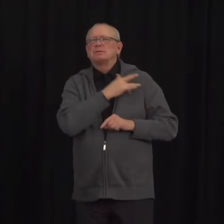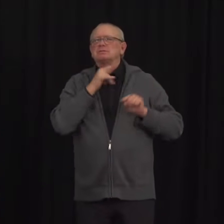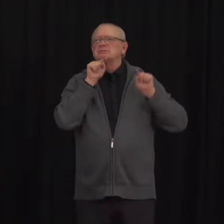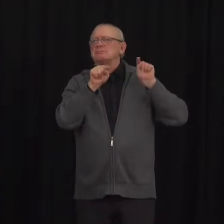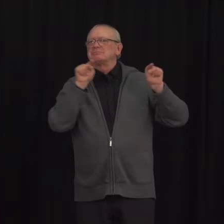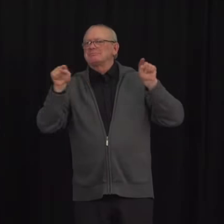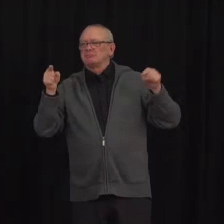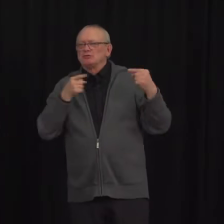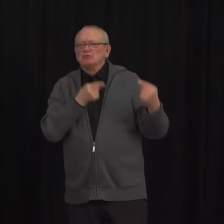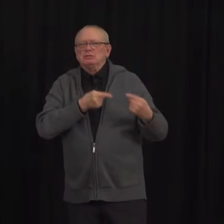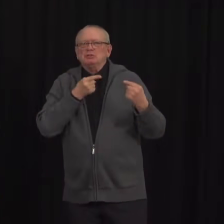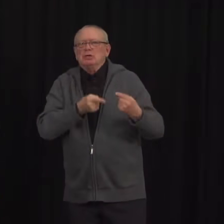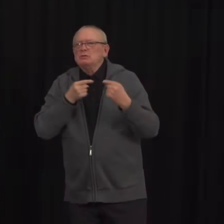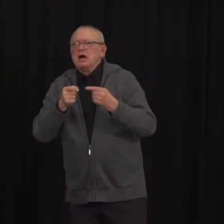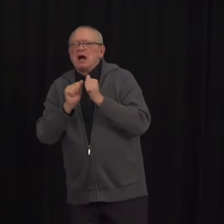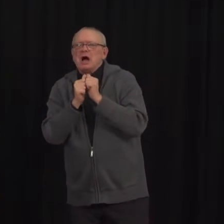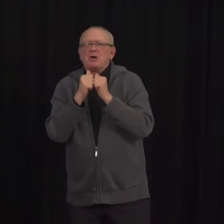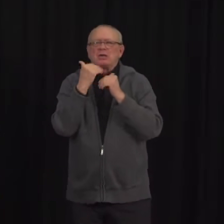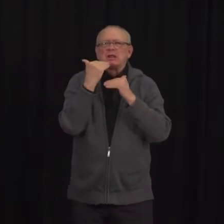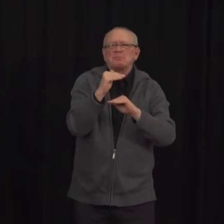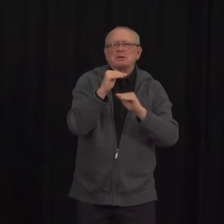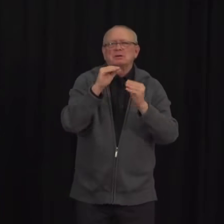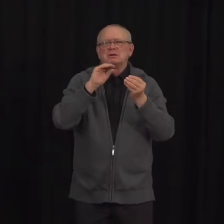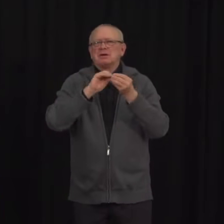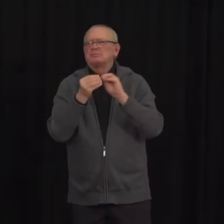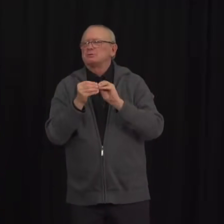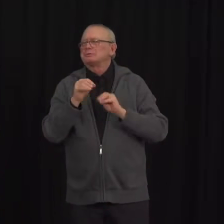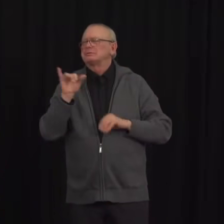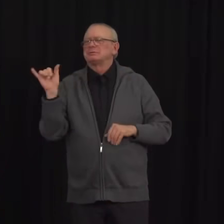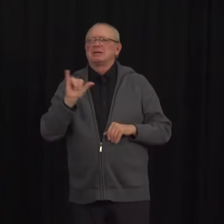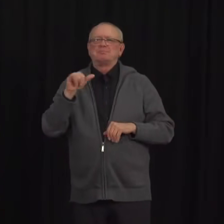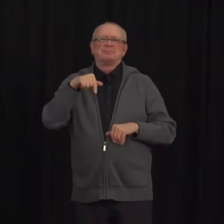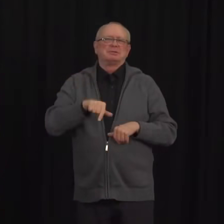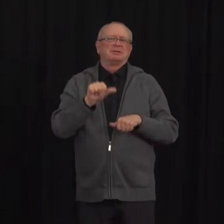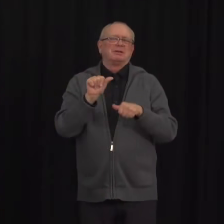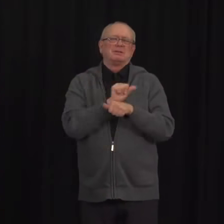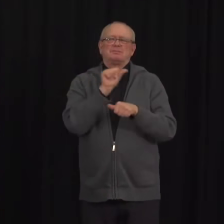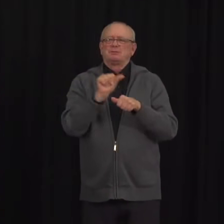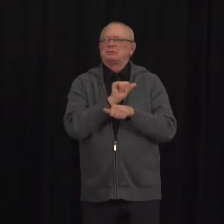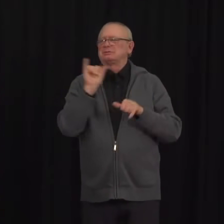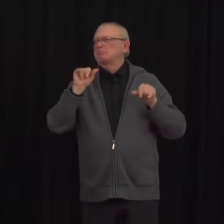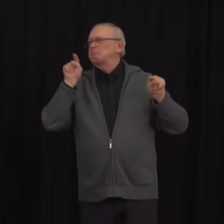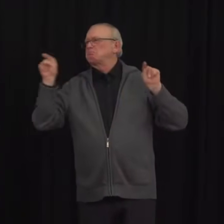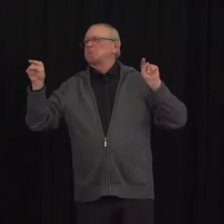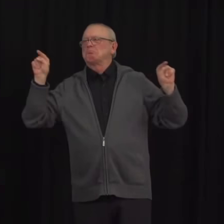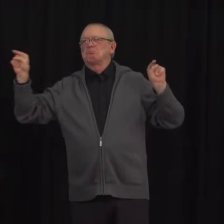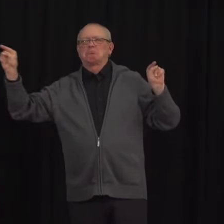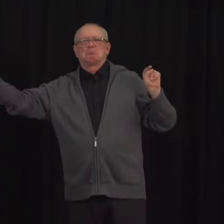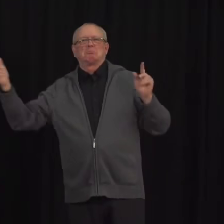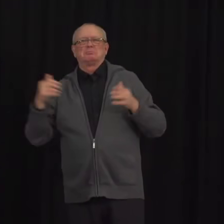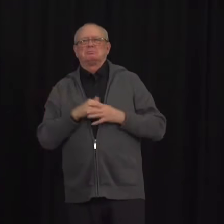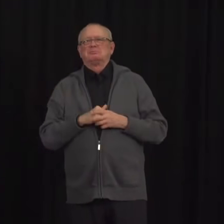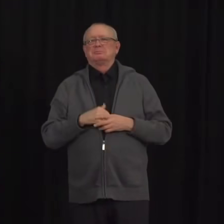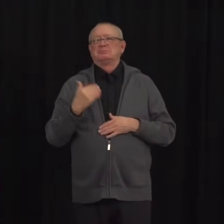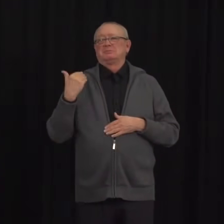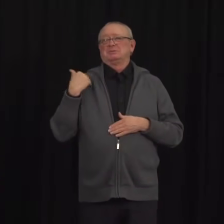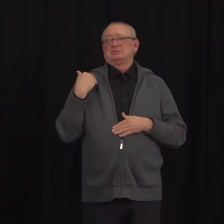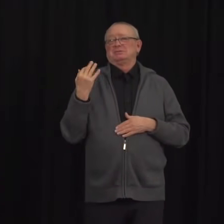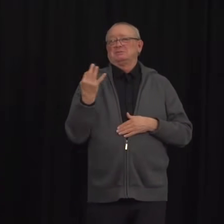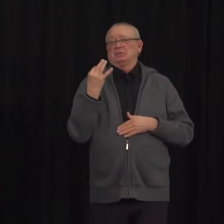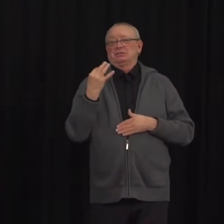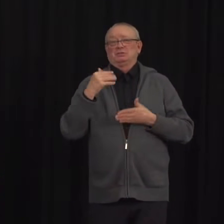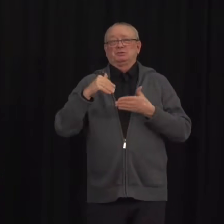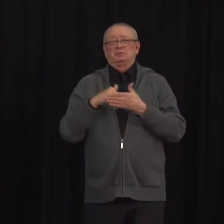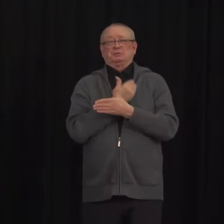contain COVID. We know that we have with the measures we've previously put in place. The ones that were put in place on Friday are a stronger suite